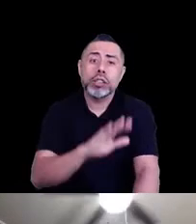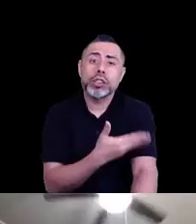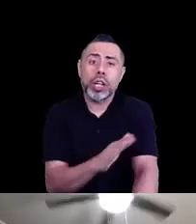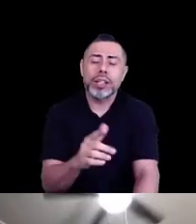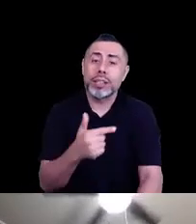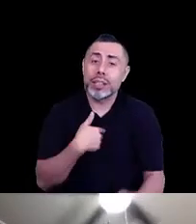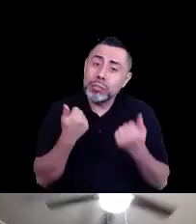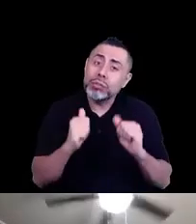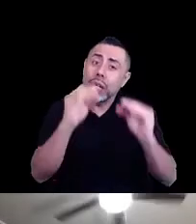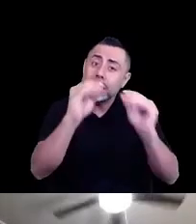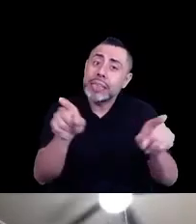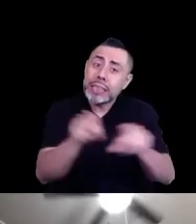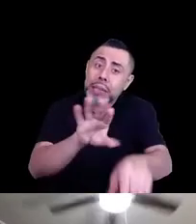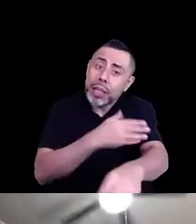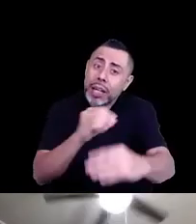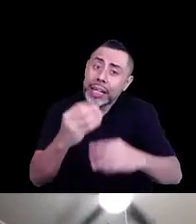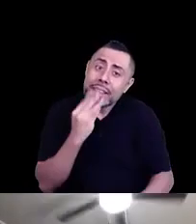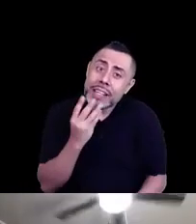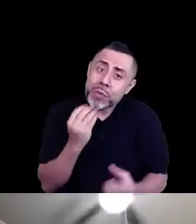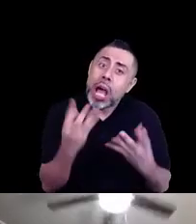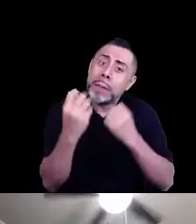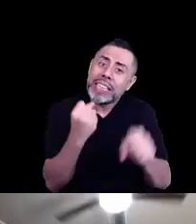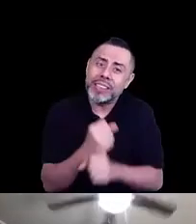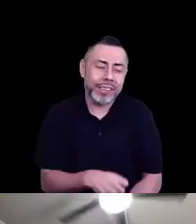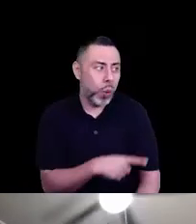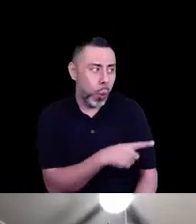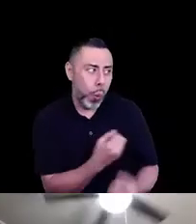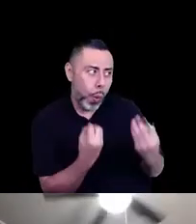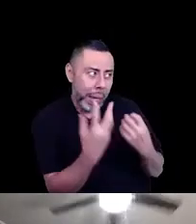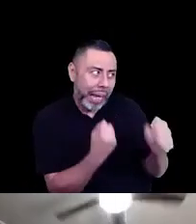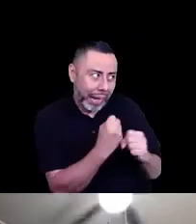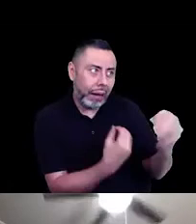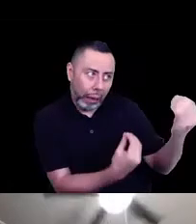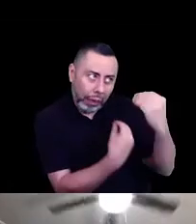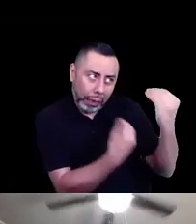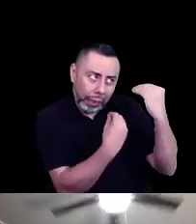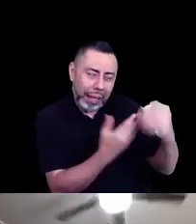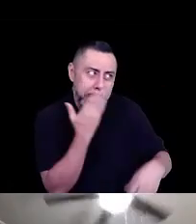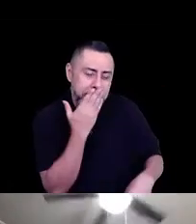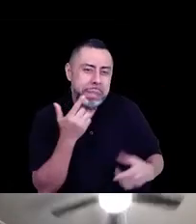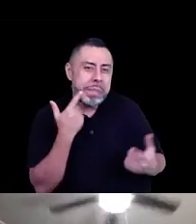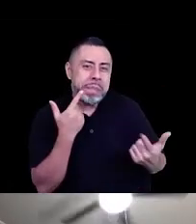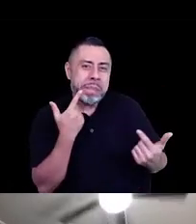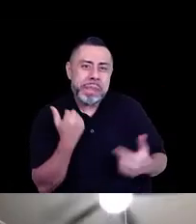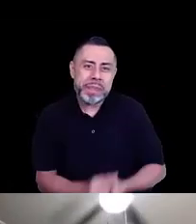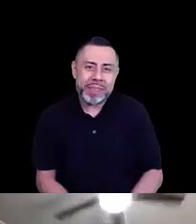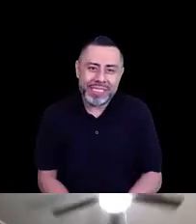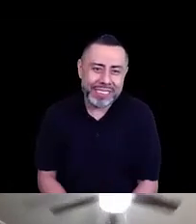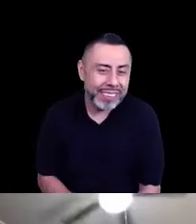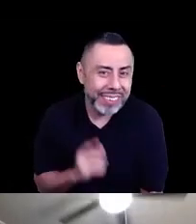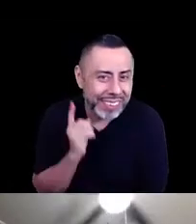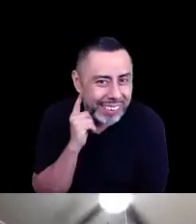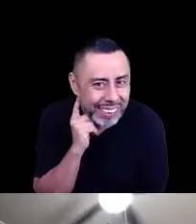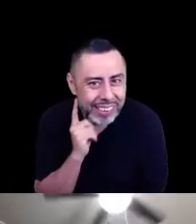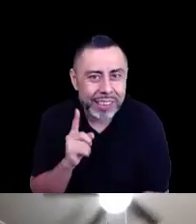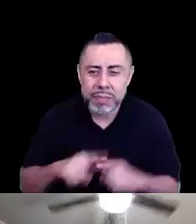years? Well, several years now. We do cross-cultural stuff, and it's a great